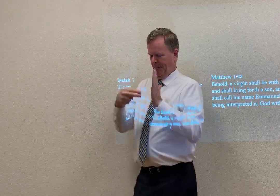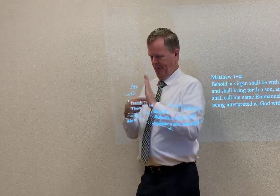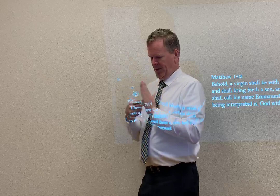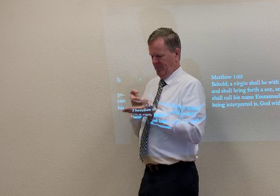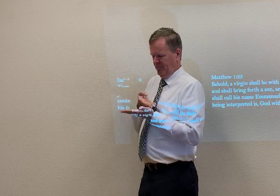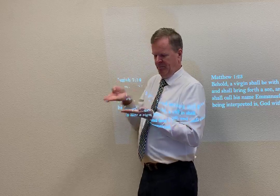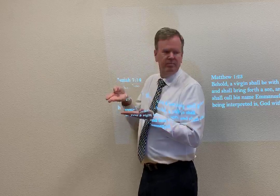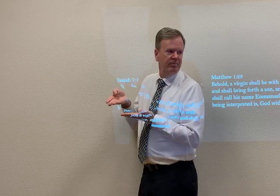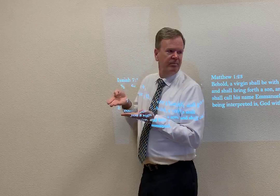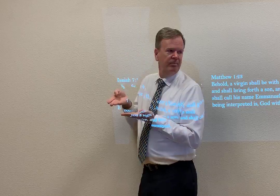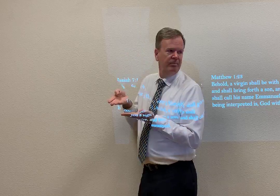means this.